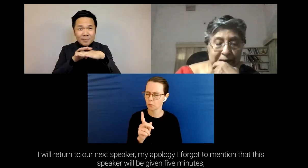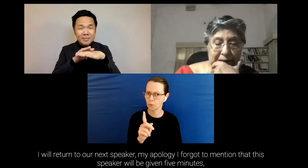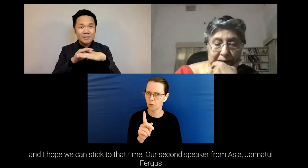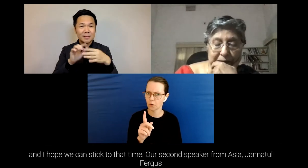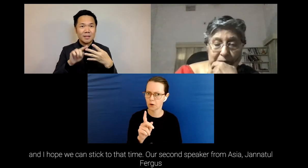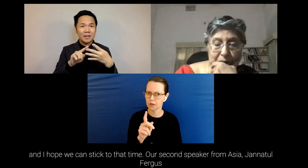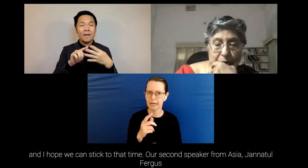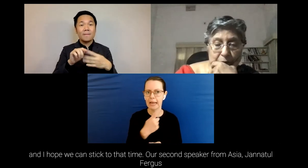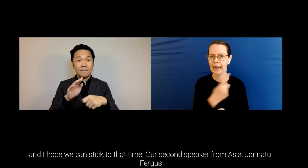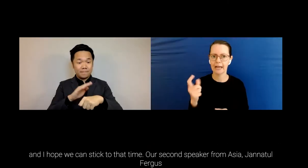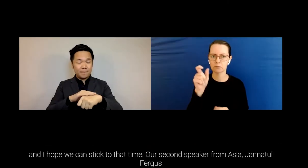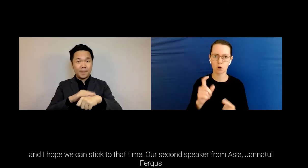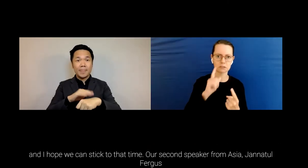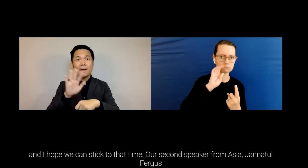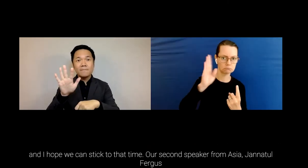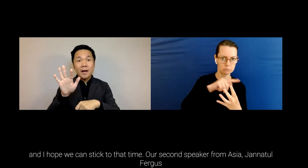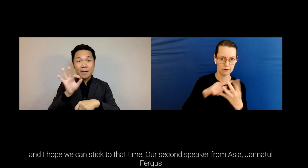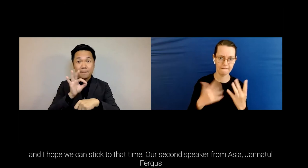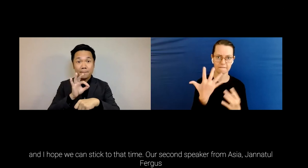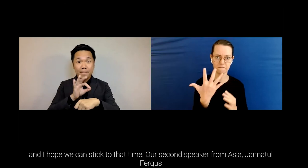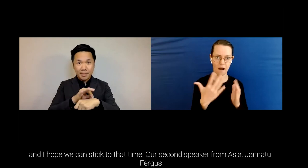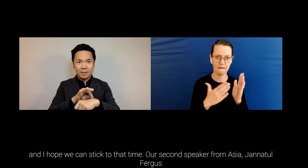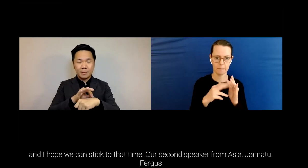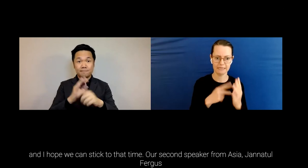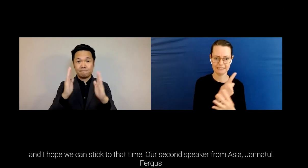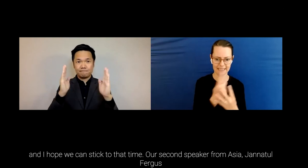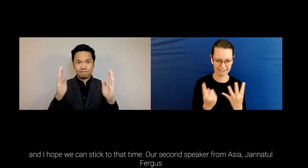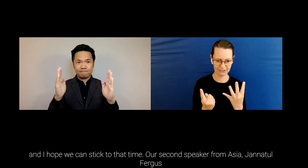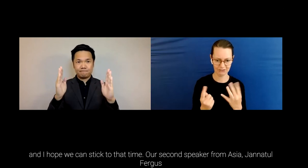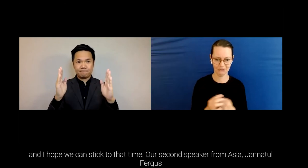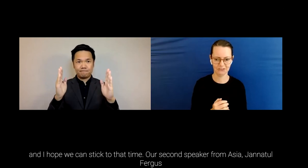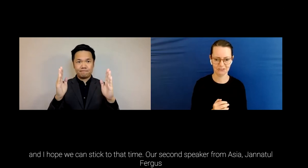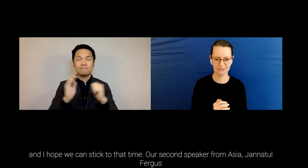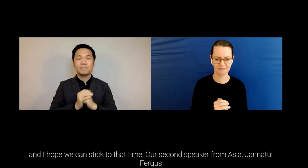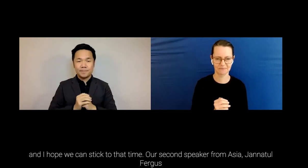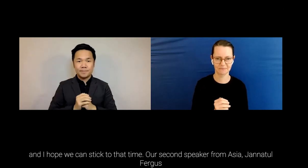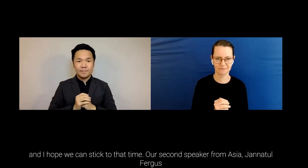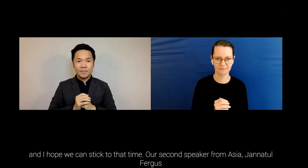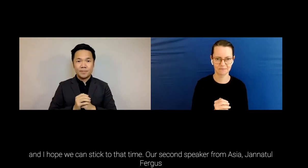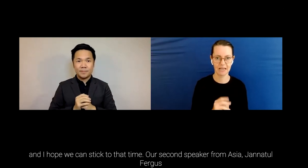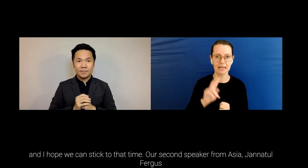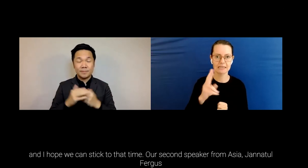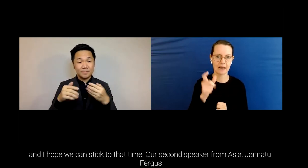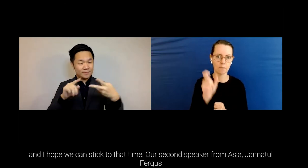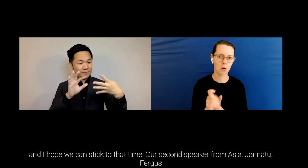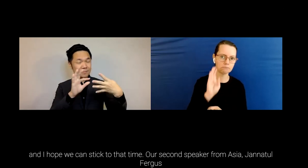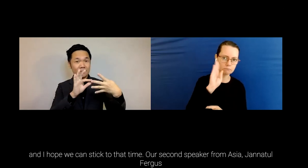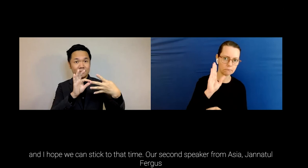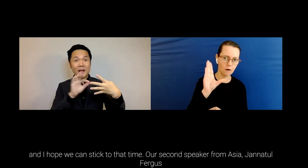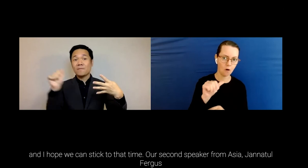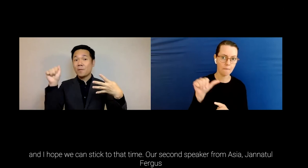5 minutes, and I hope we can stick to that time. our second speaker from Asia,